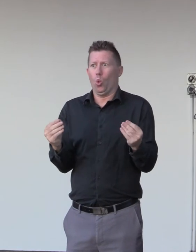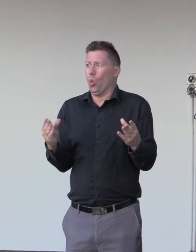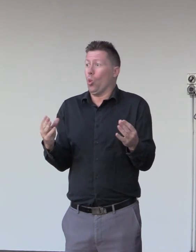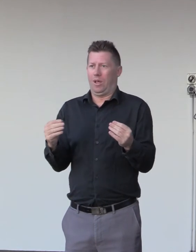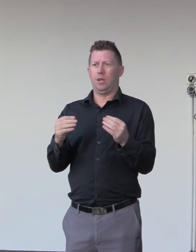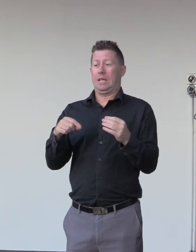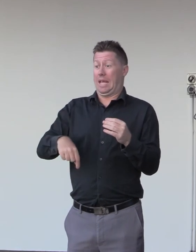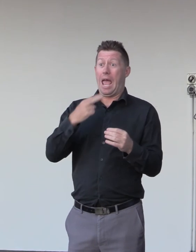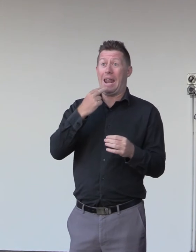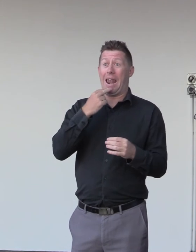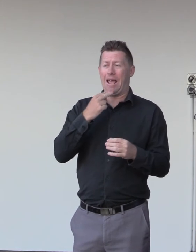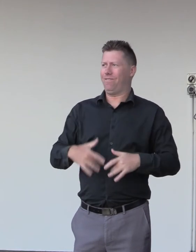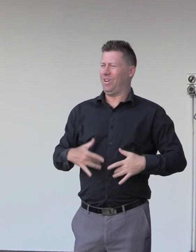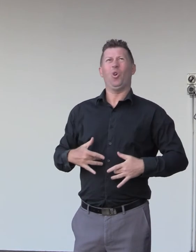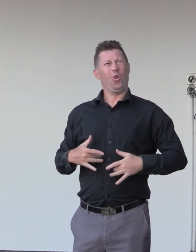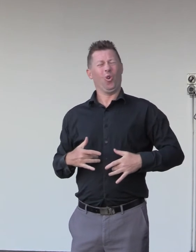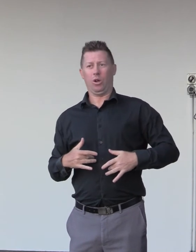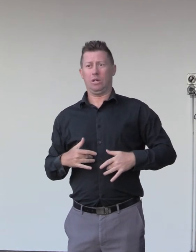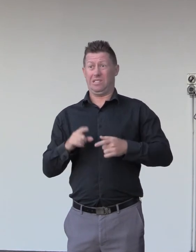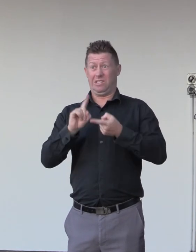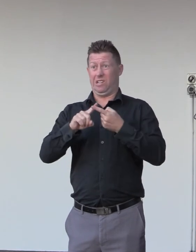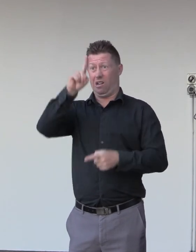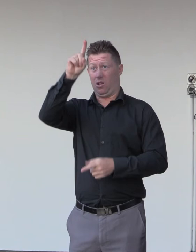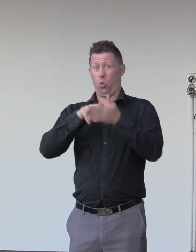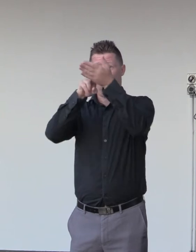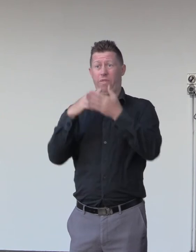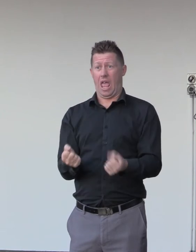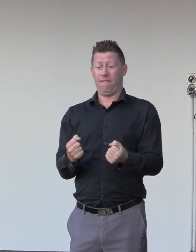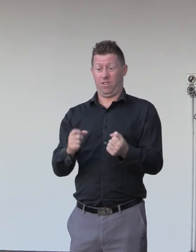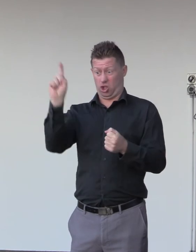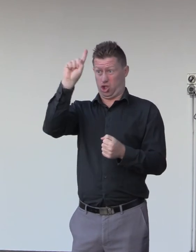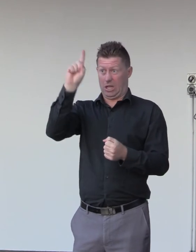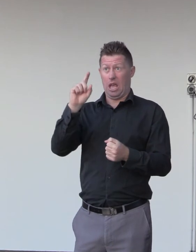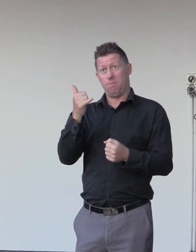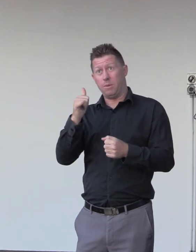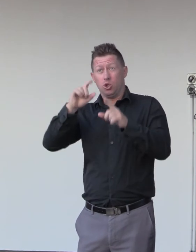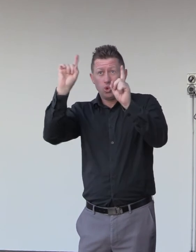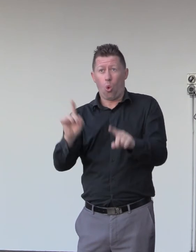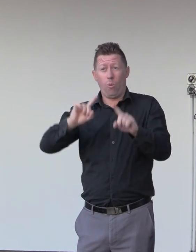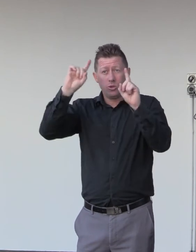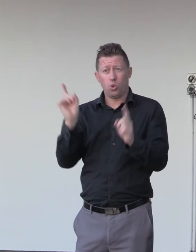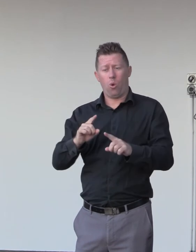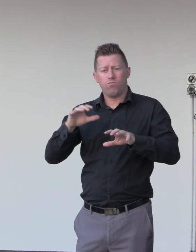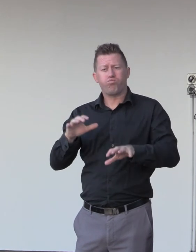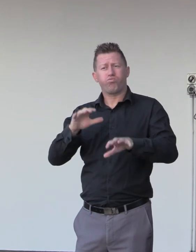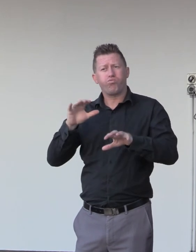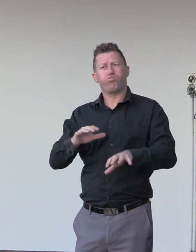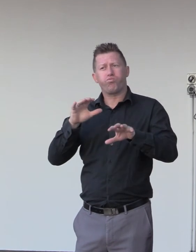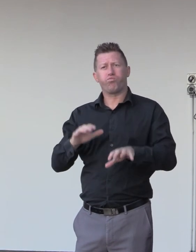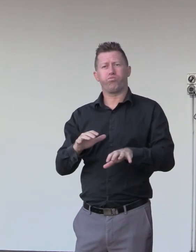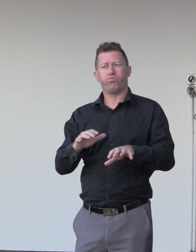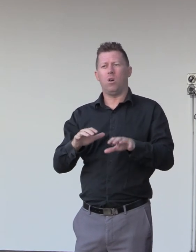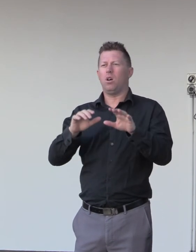up in the north of the state. Today we'll see some storms and showers around the area, not too consolidated, not too